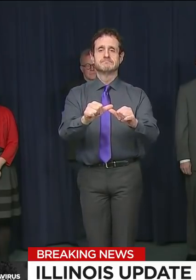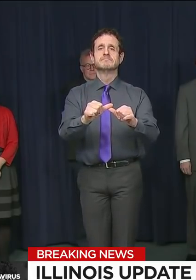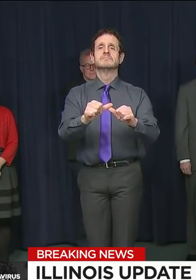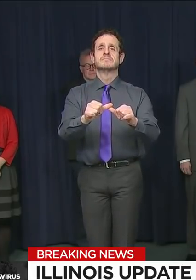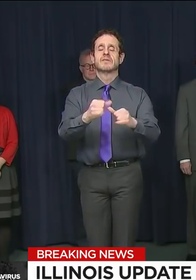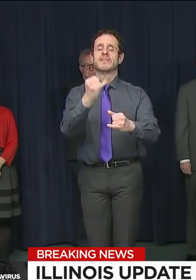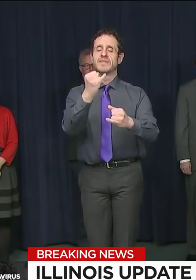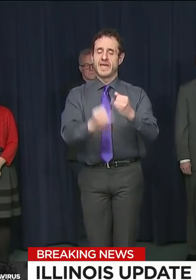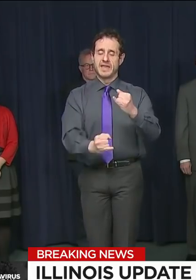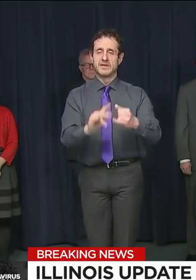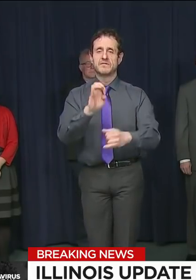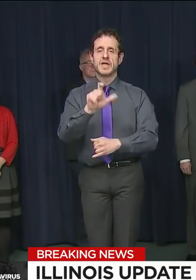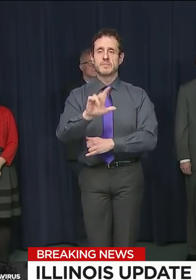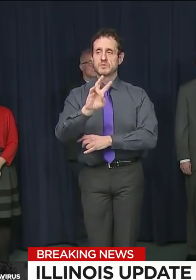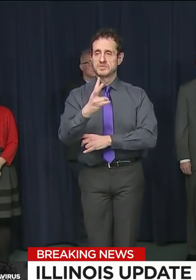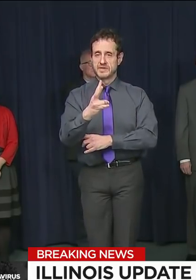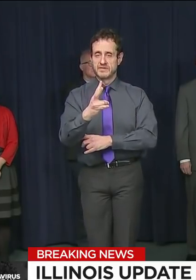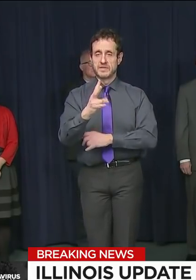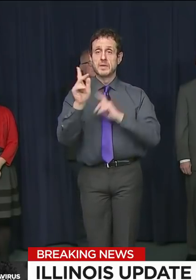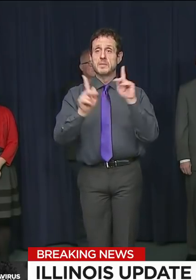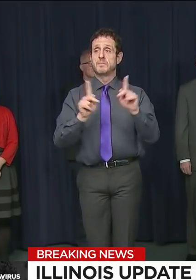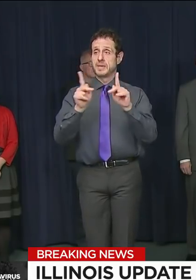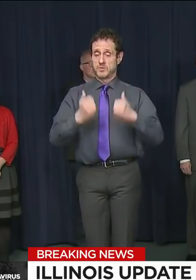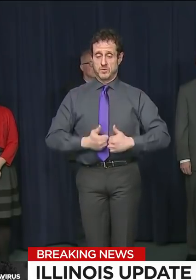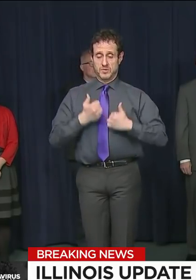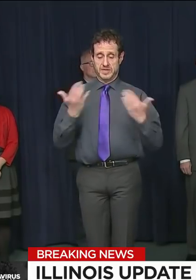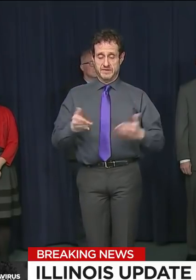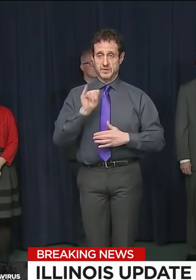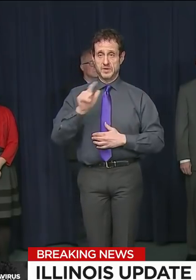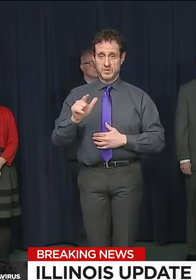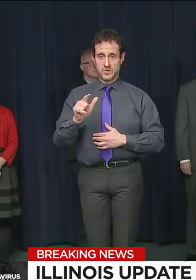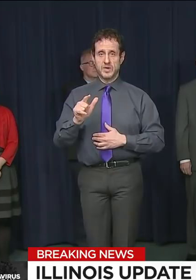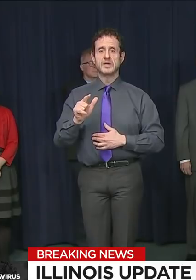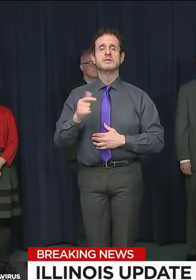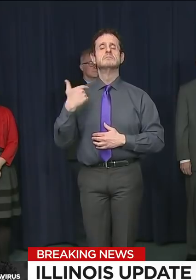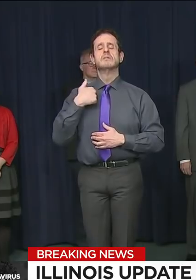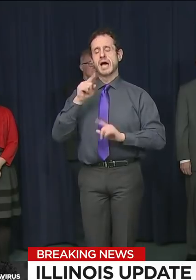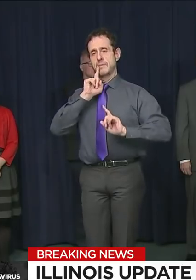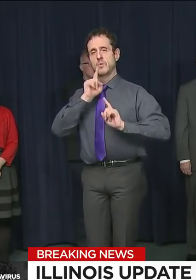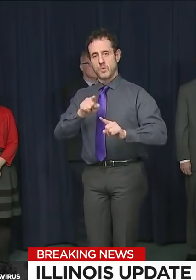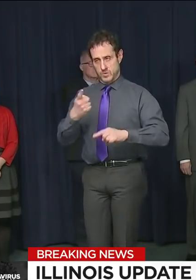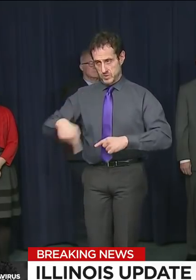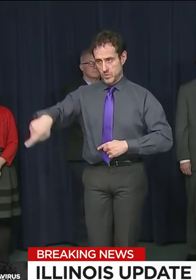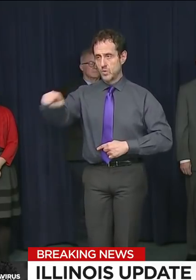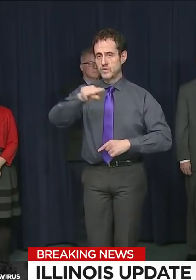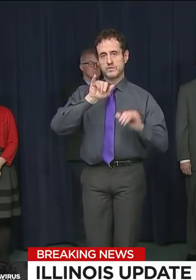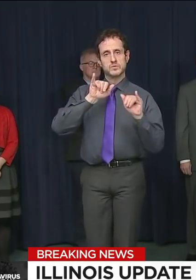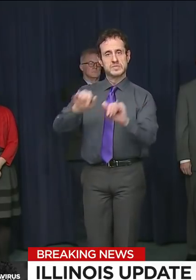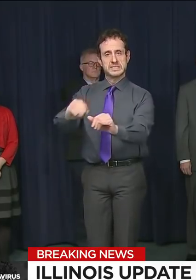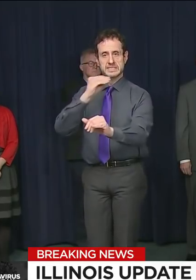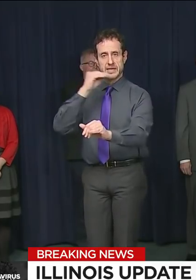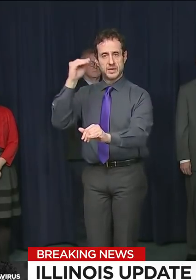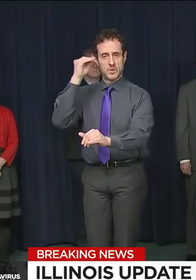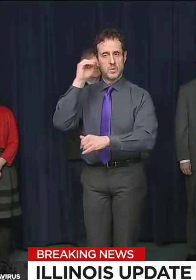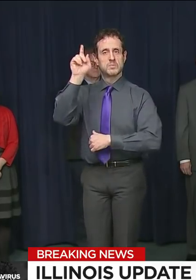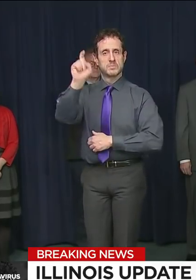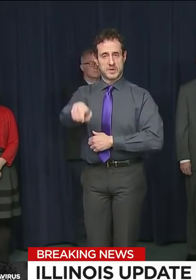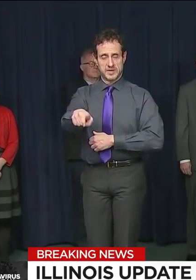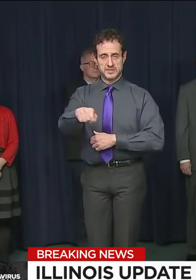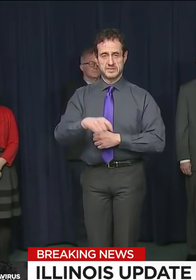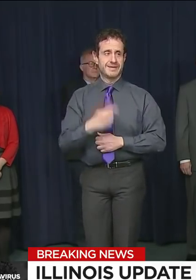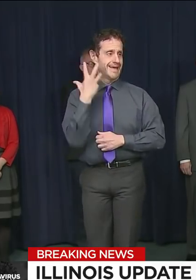7th, all our residents will be subject to a stay-at-home order. There is a great deal